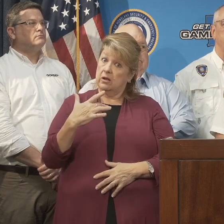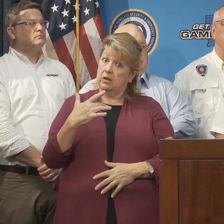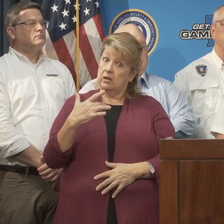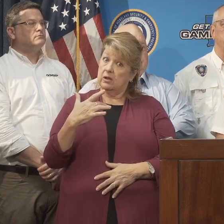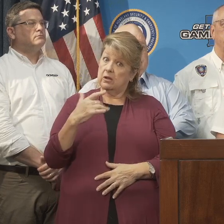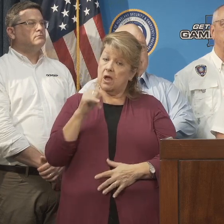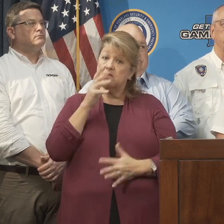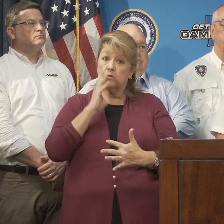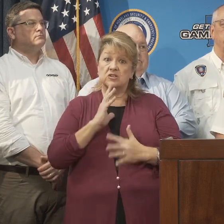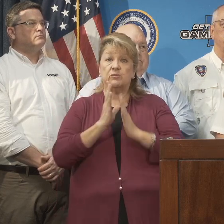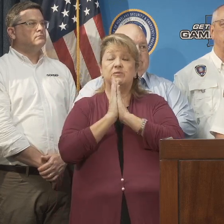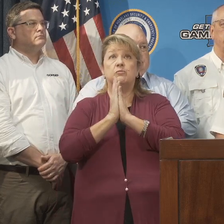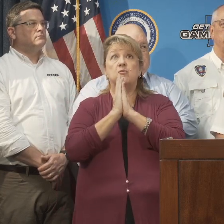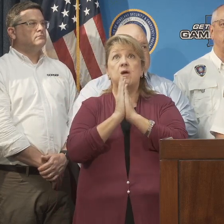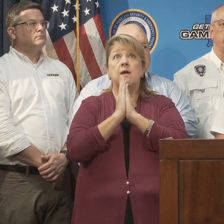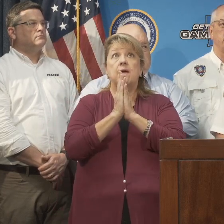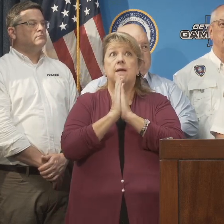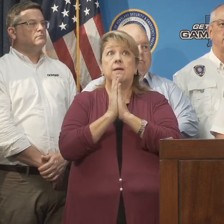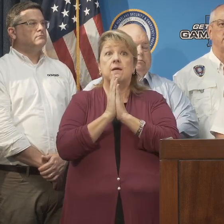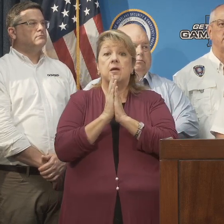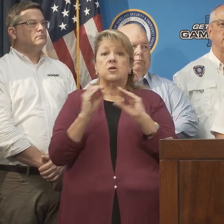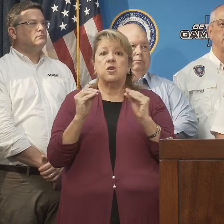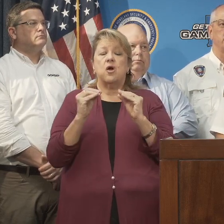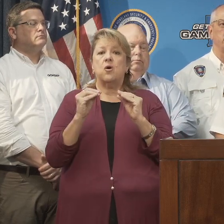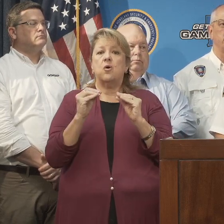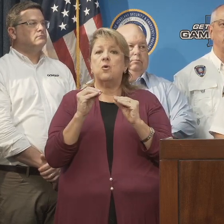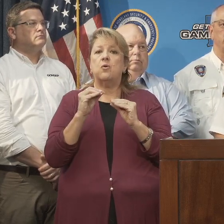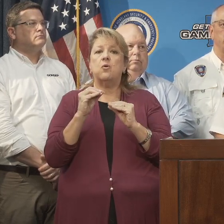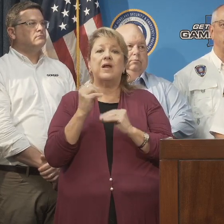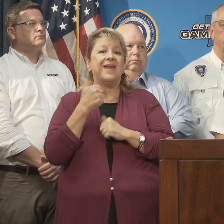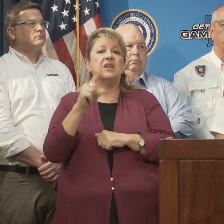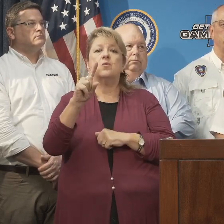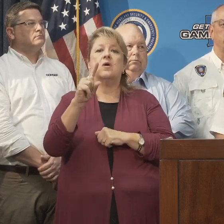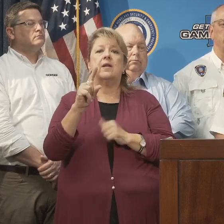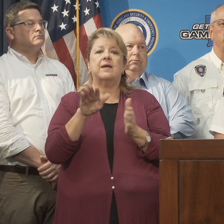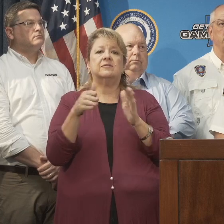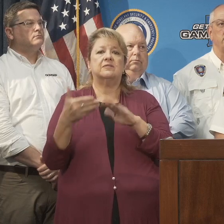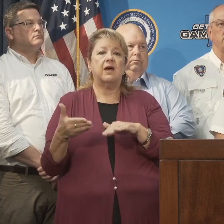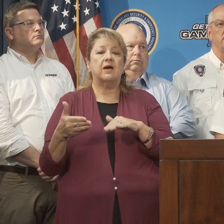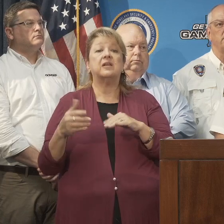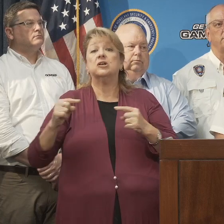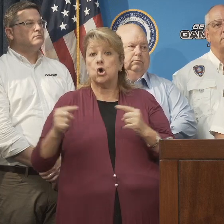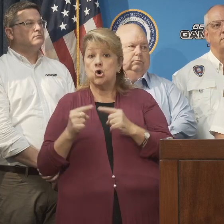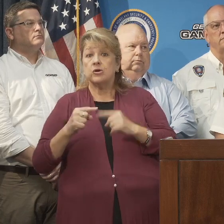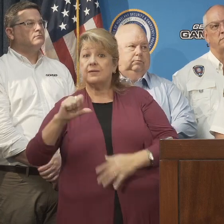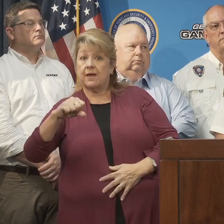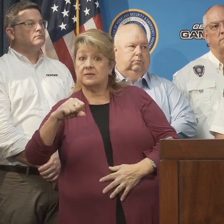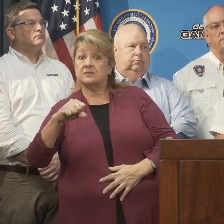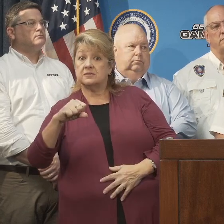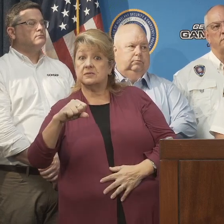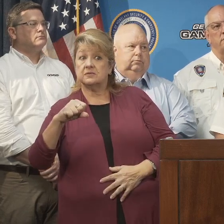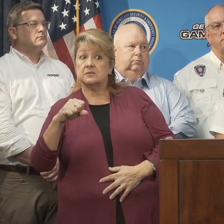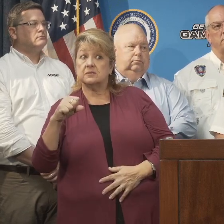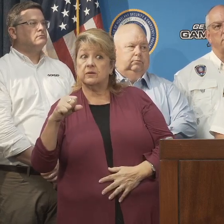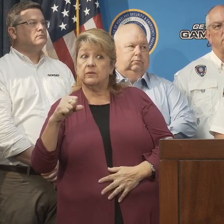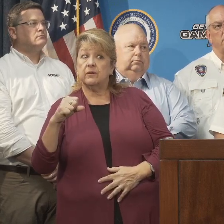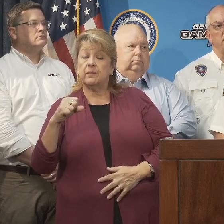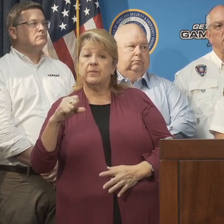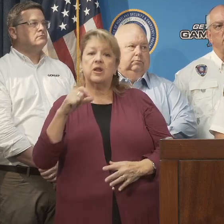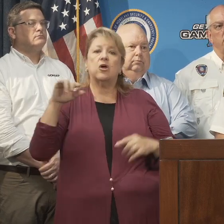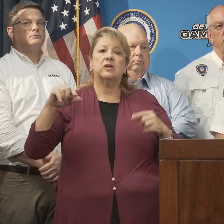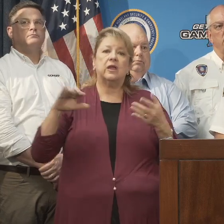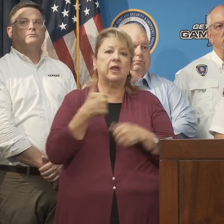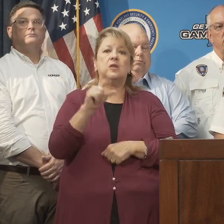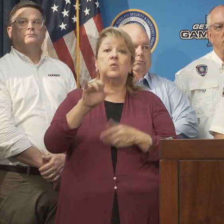Unfortunately, we've been praying, and we have not had any firefighter fatalities. We've had a few injuries, but they've been minor, and we're very thankful for that.